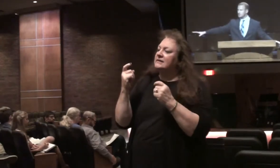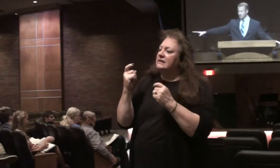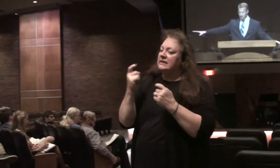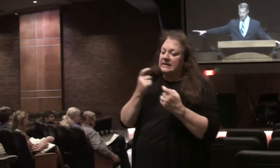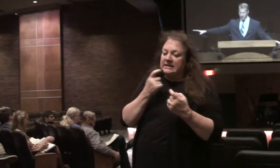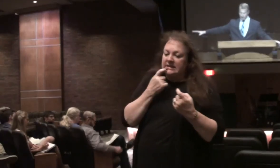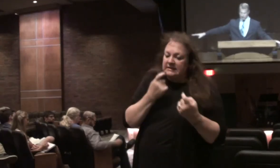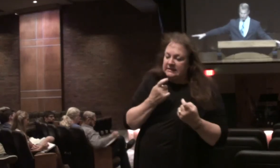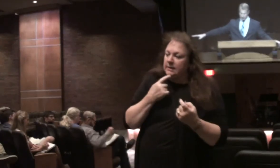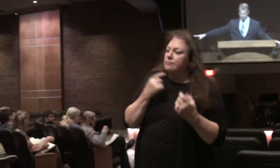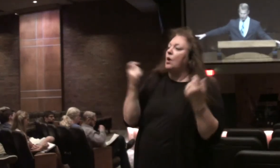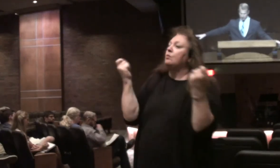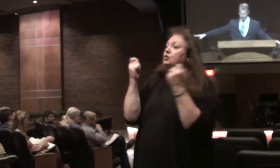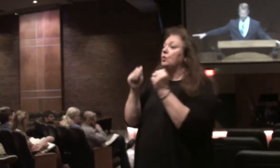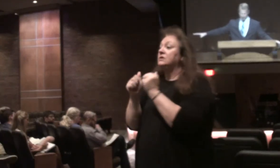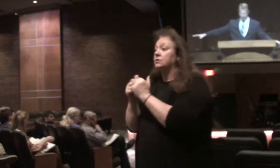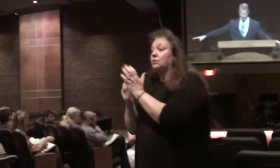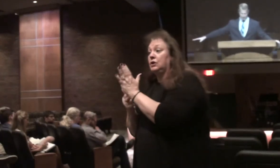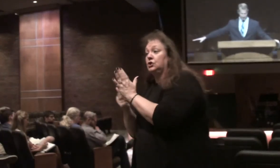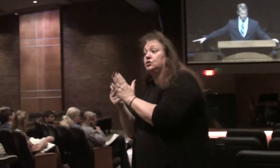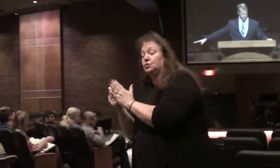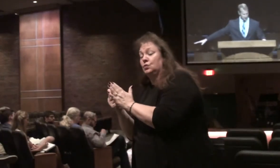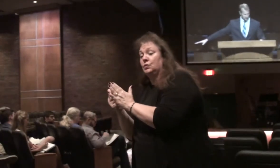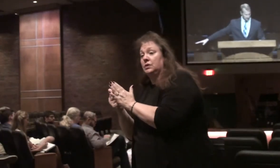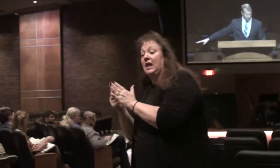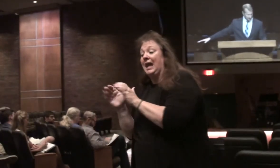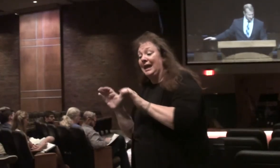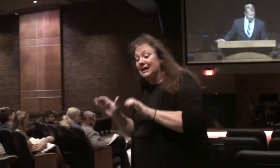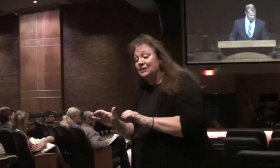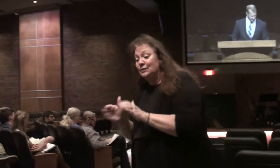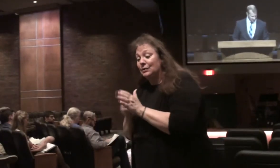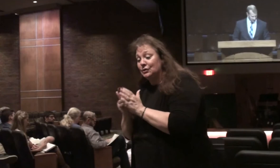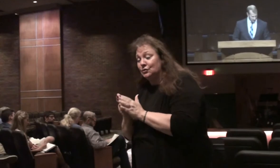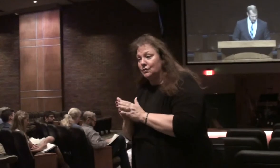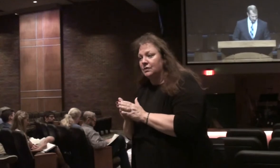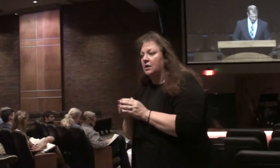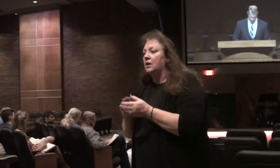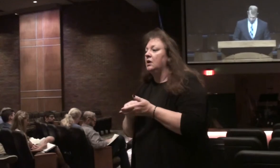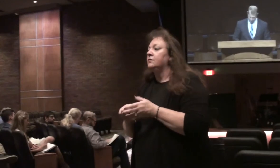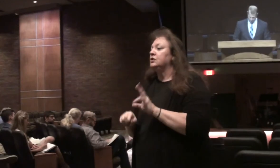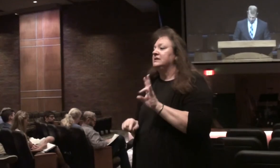rejoices in the truth, in practicing the truth. Verse 7,